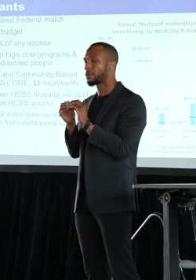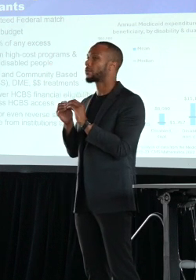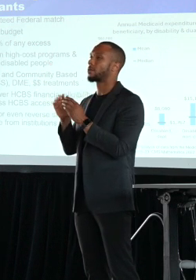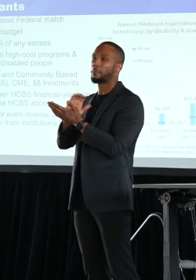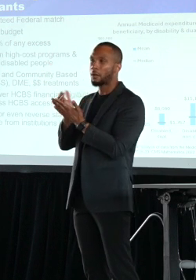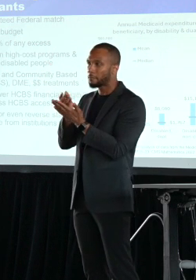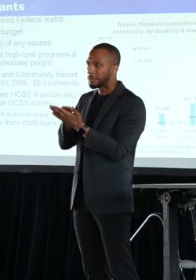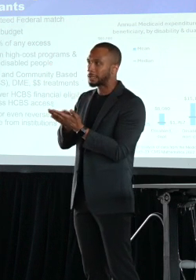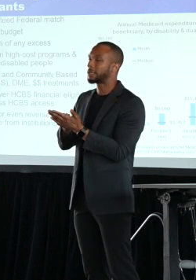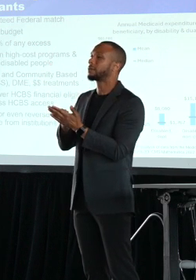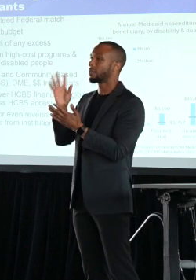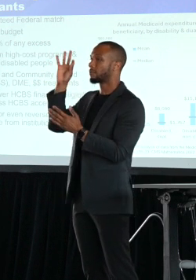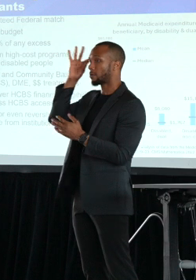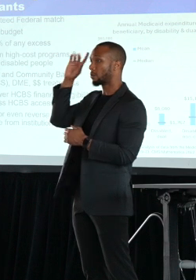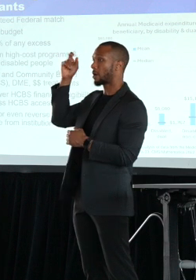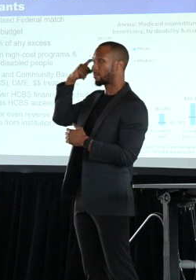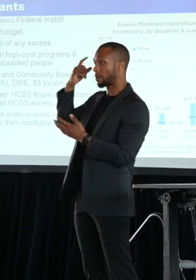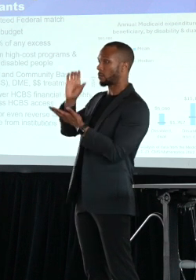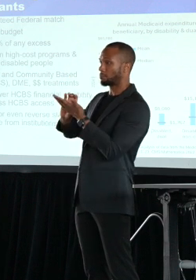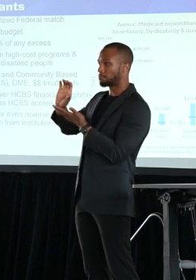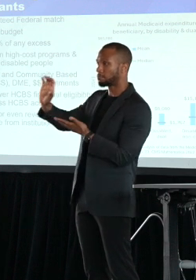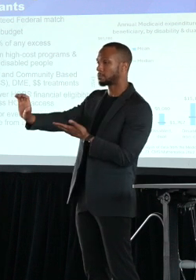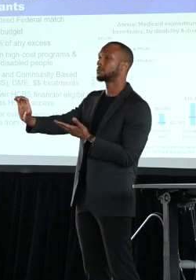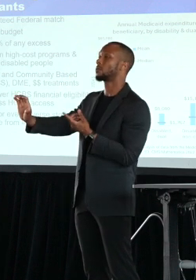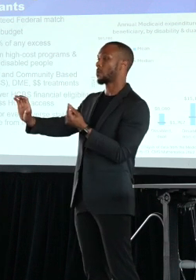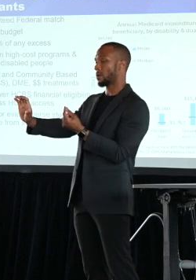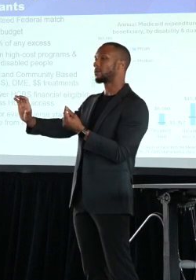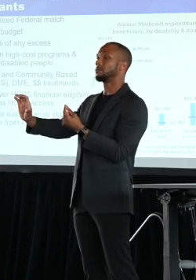state wanted to provide more services than that, they'd have to make up the excess.